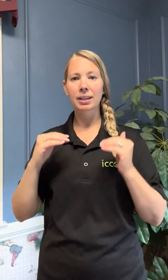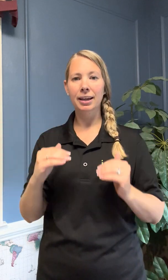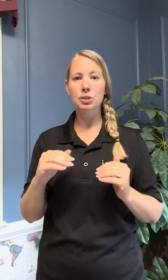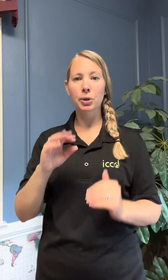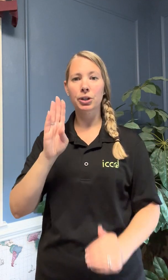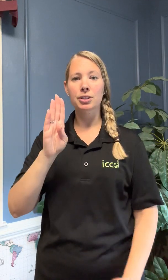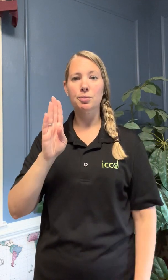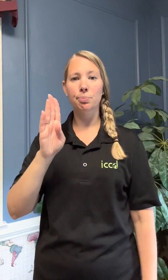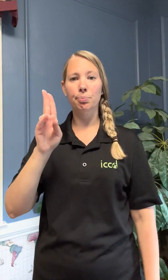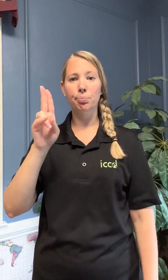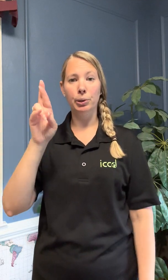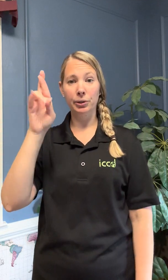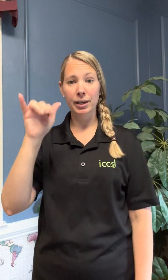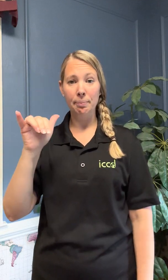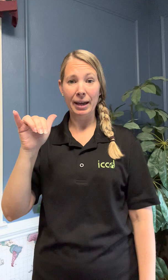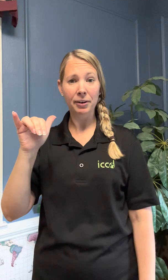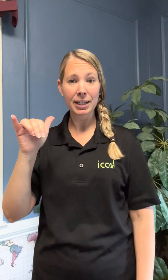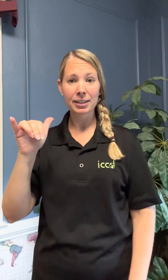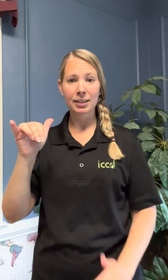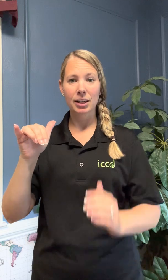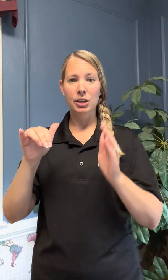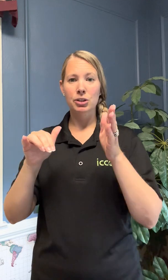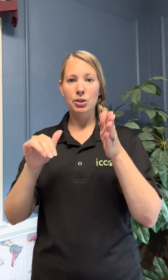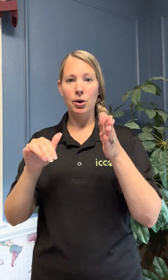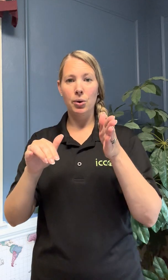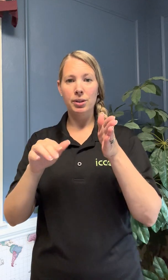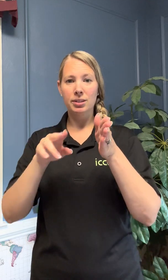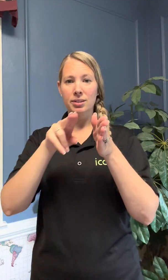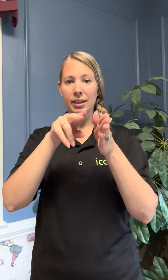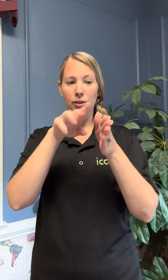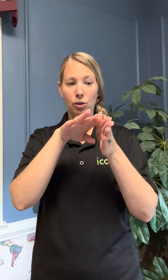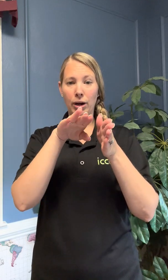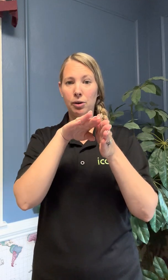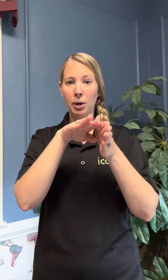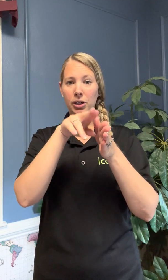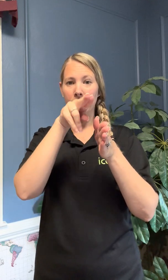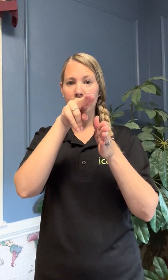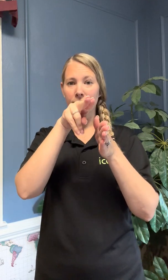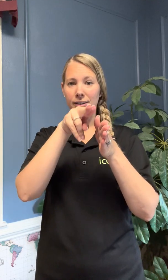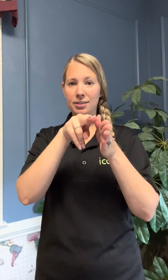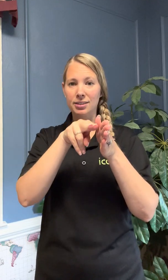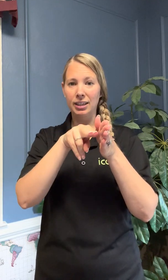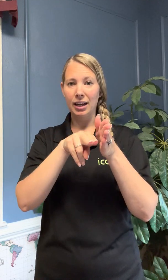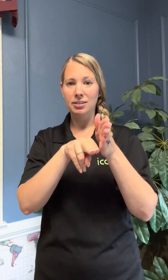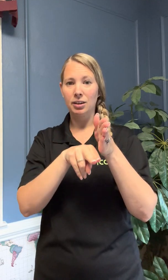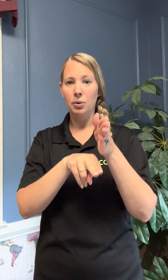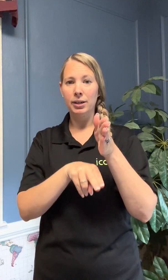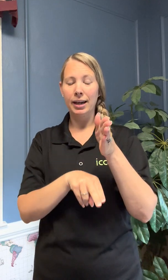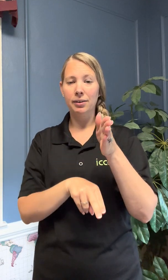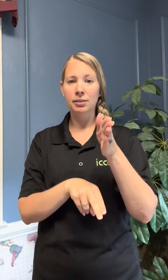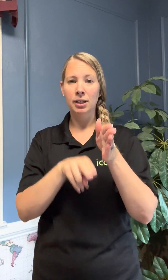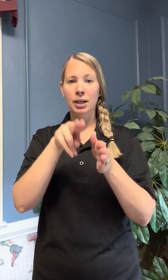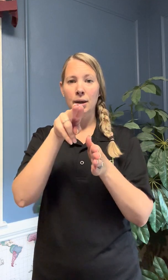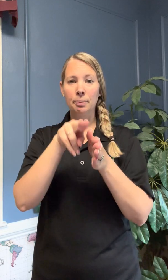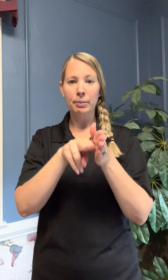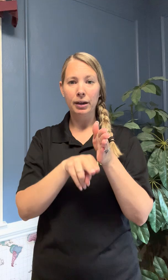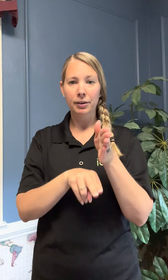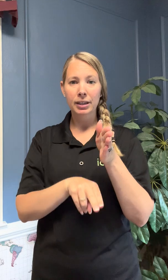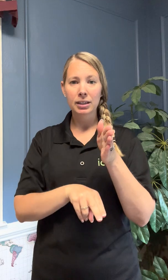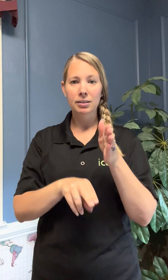Next word is bury. So this is like the ground marker here, and this is the casket going down. Bury,